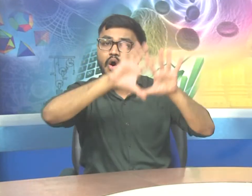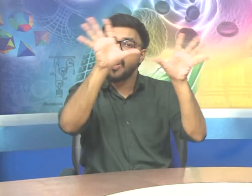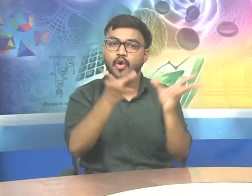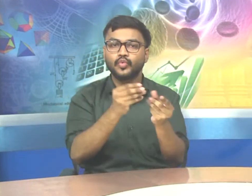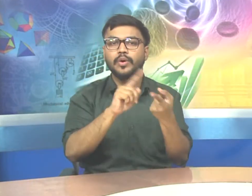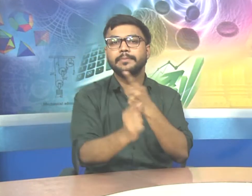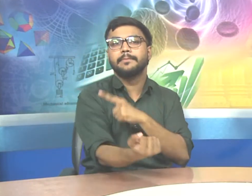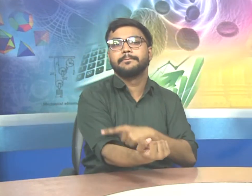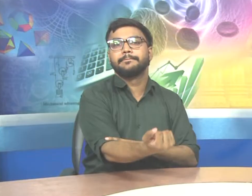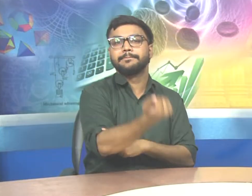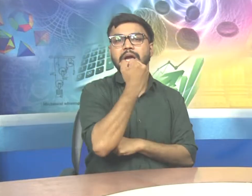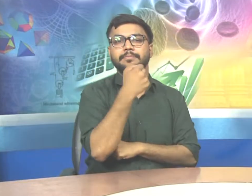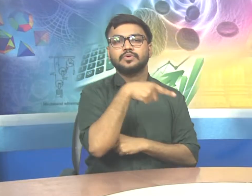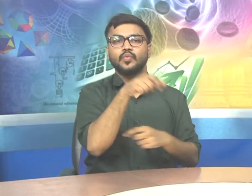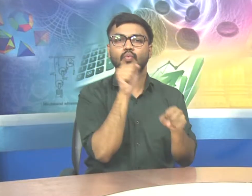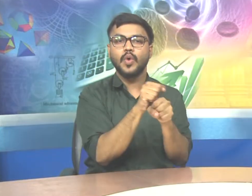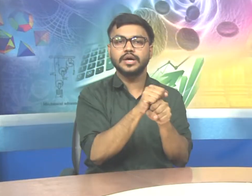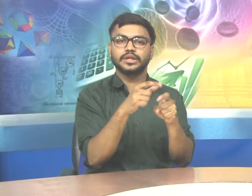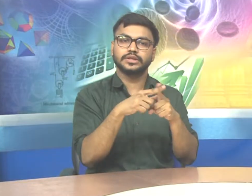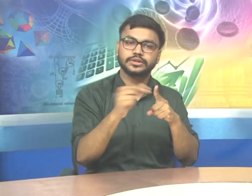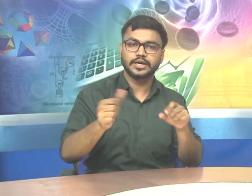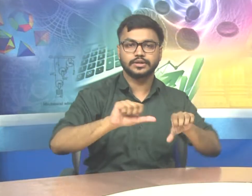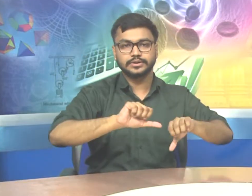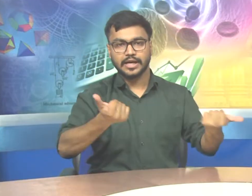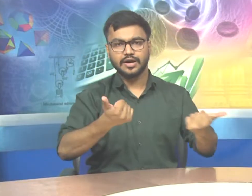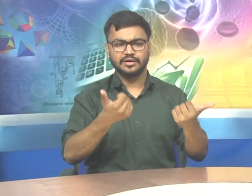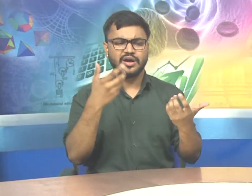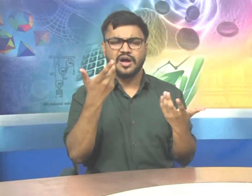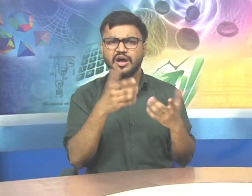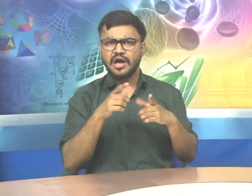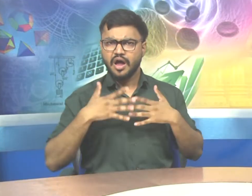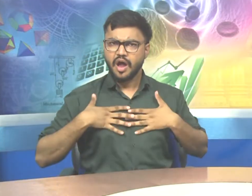which comes from the food we eat.